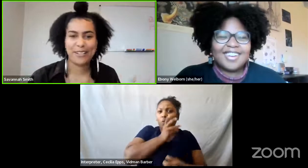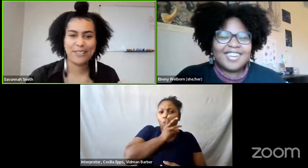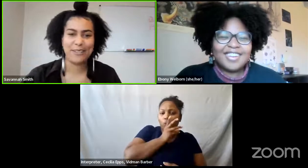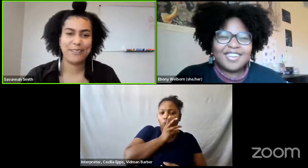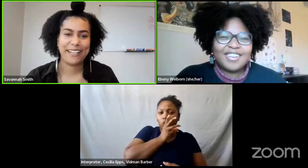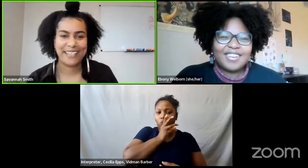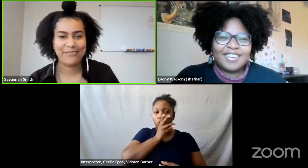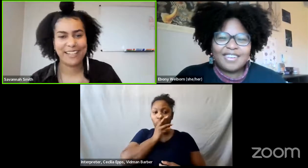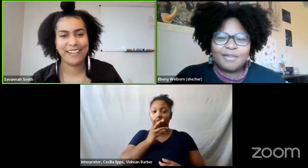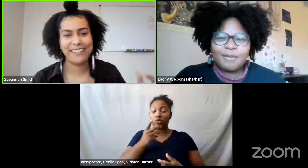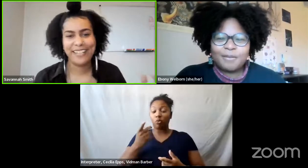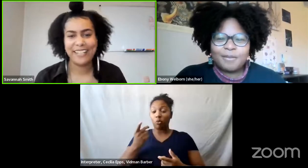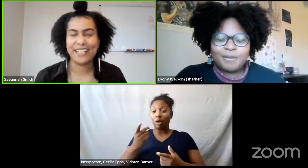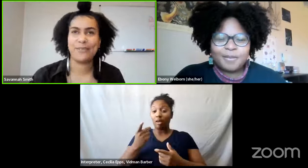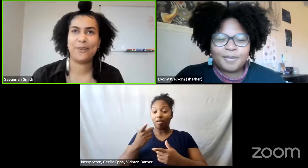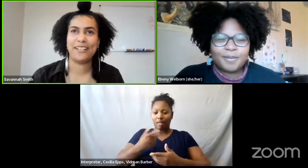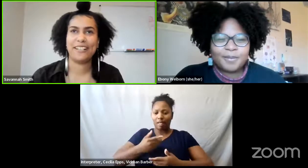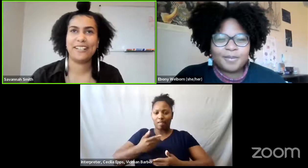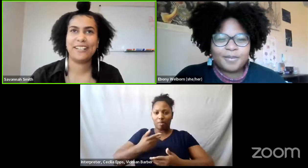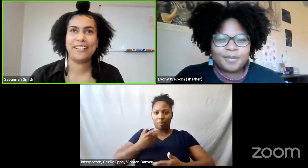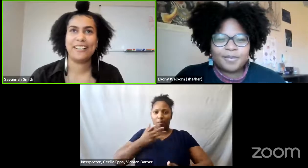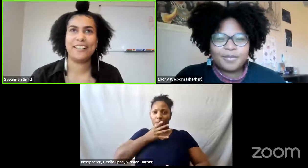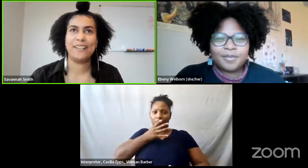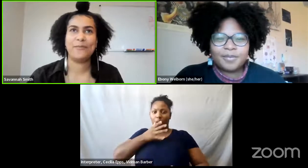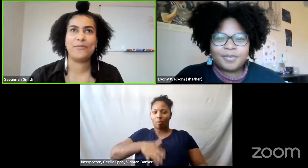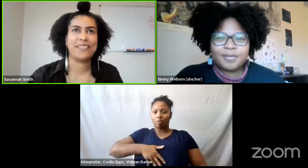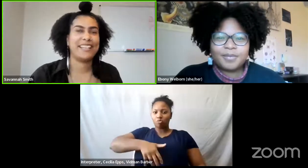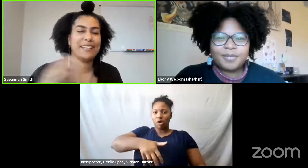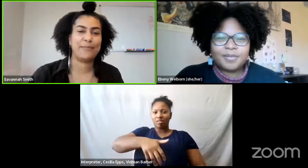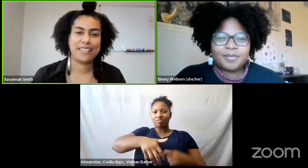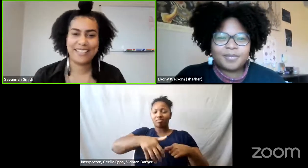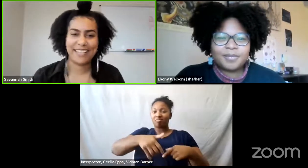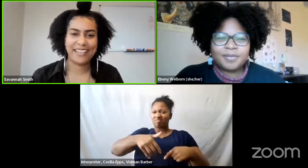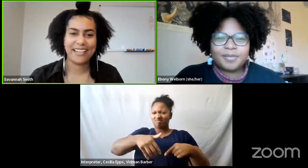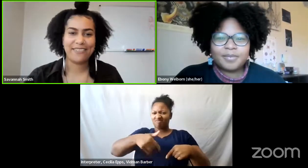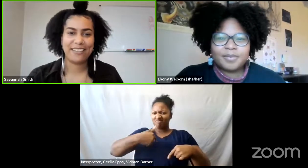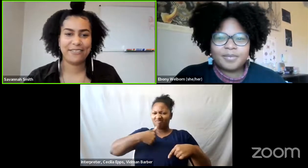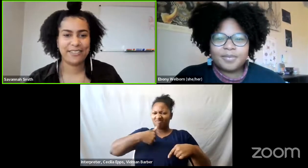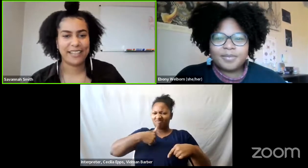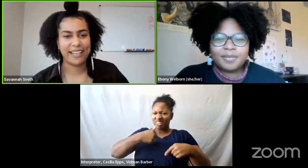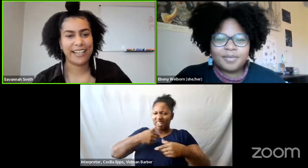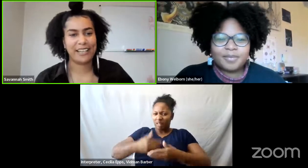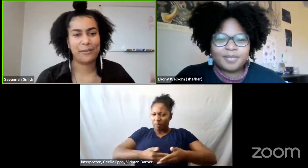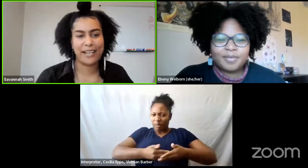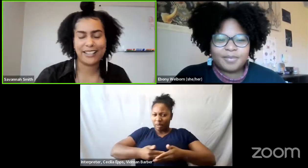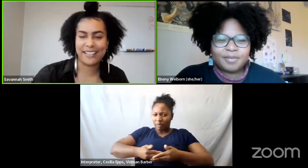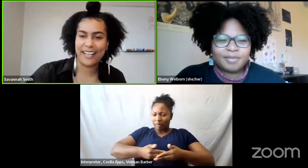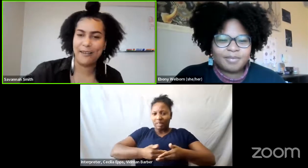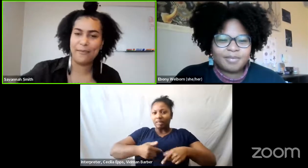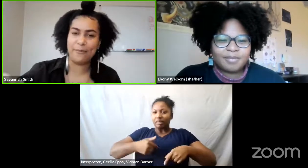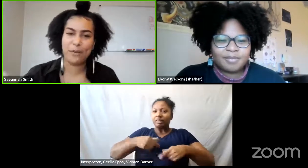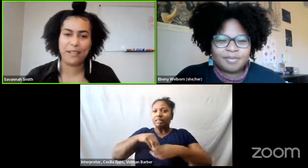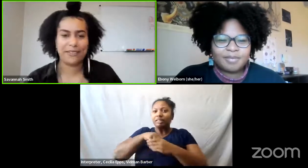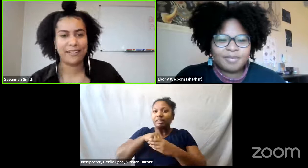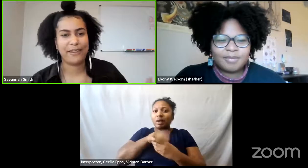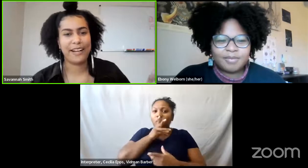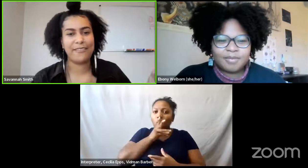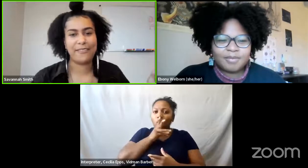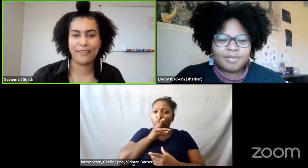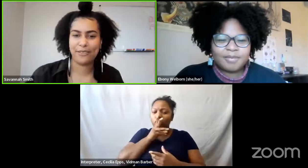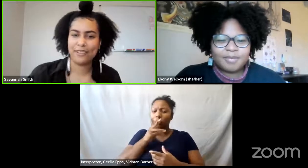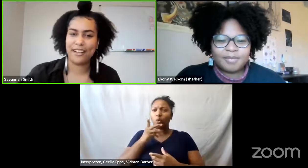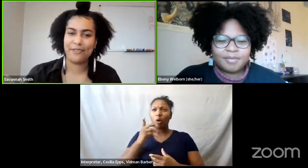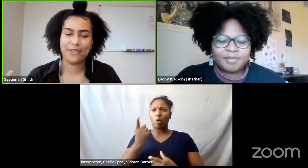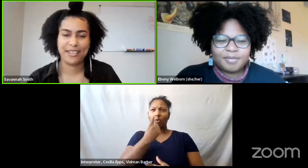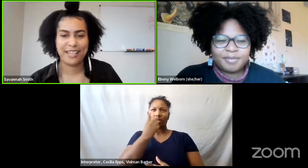basically water. So when I get back out into water in present day life, it feels like I go back to that moment of like,